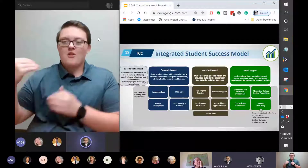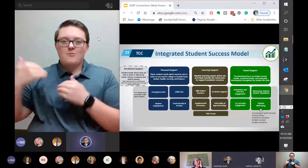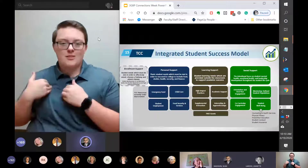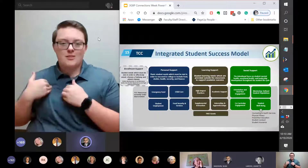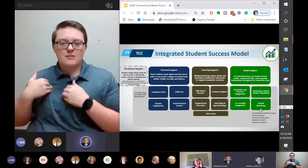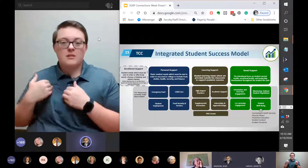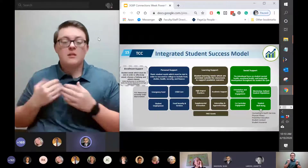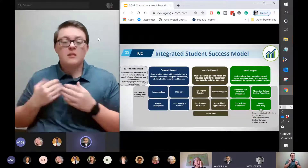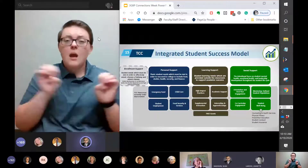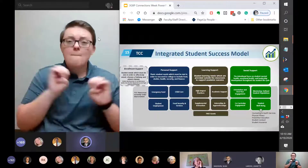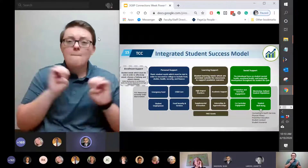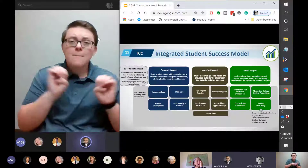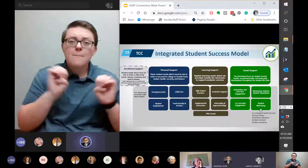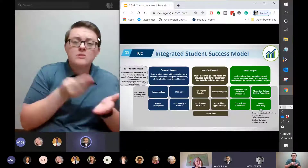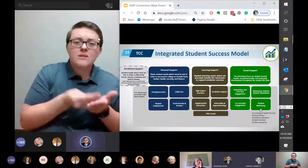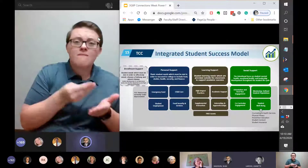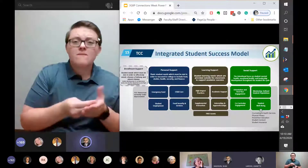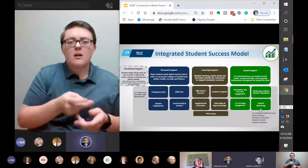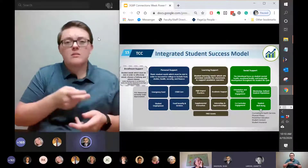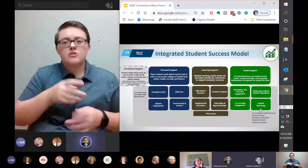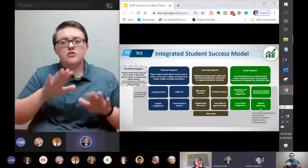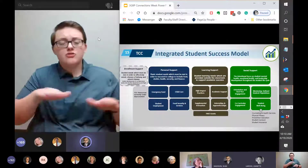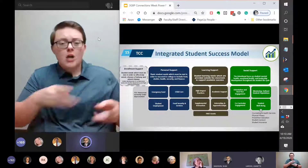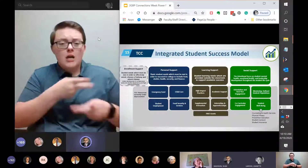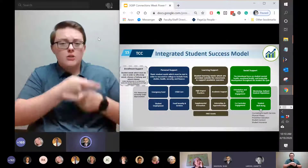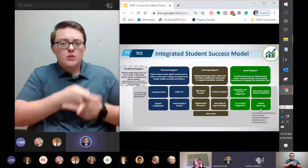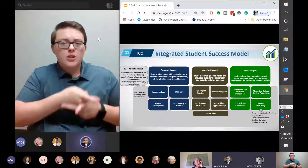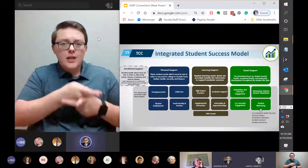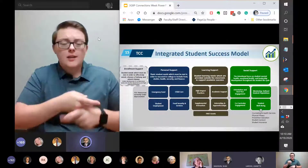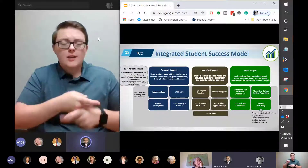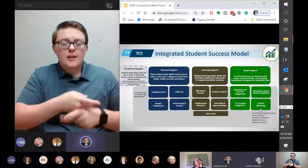care, student employment, to include internships and